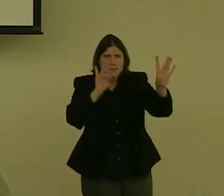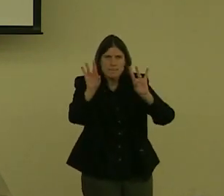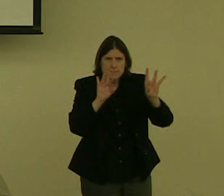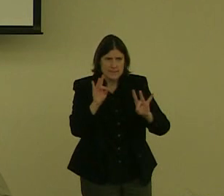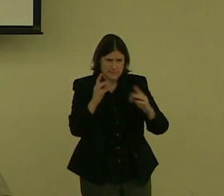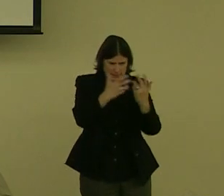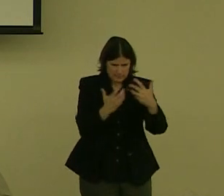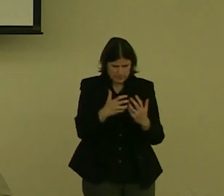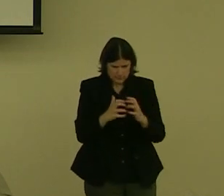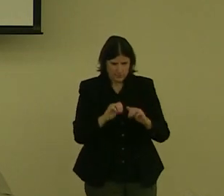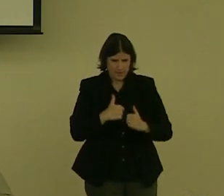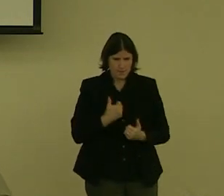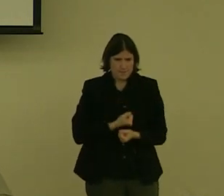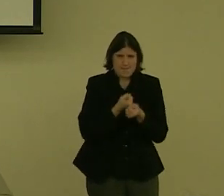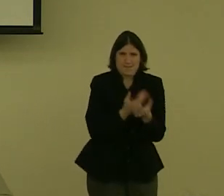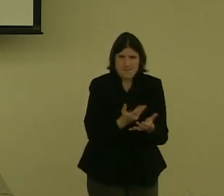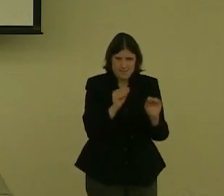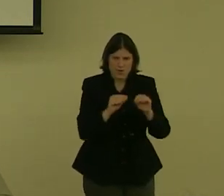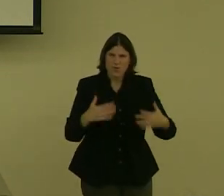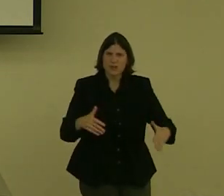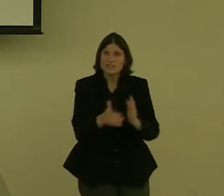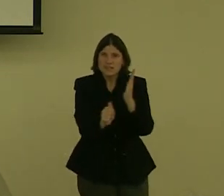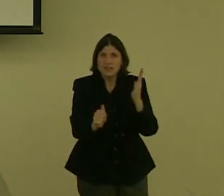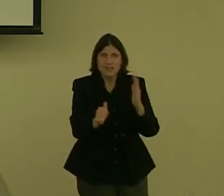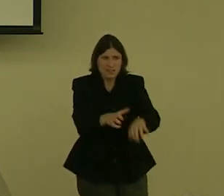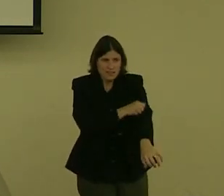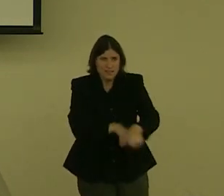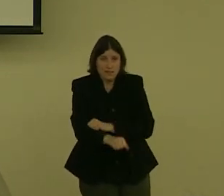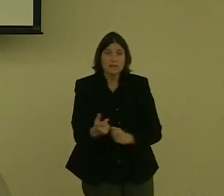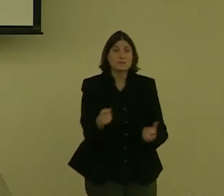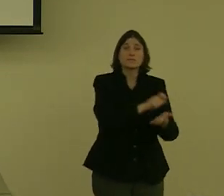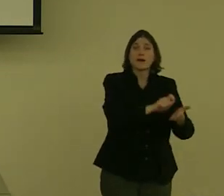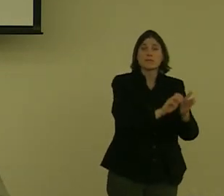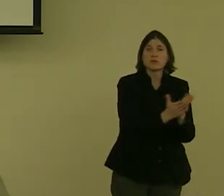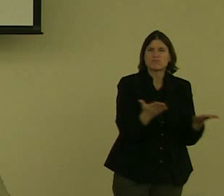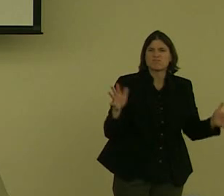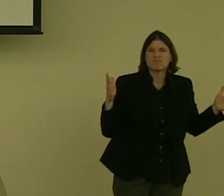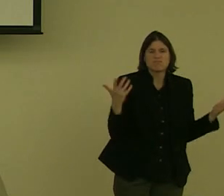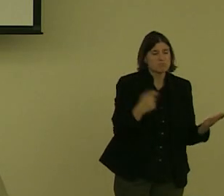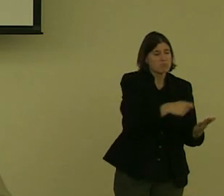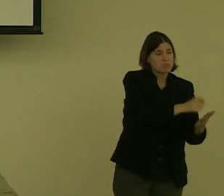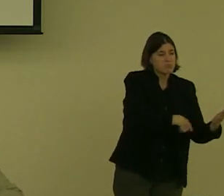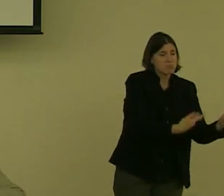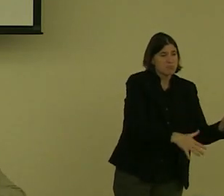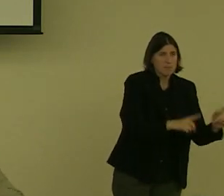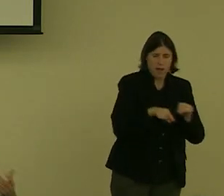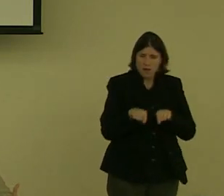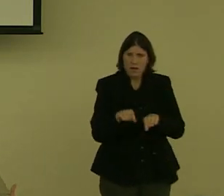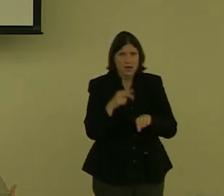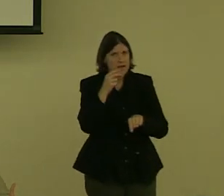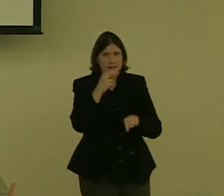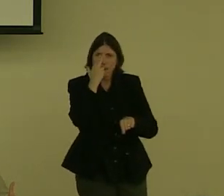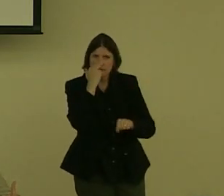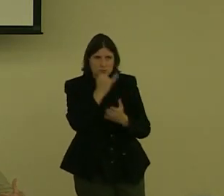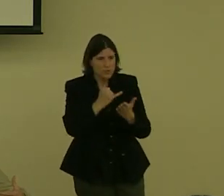that when you hear from artist writers who are telling the story, but they're not doing the color art for